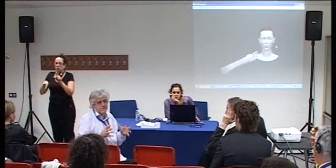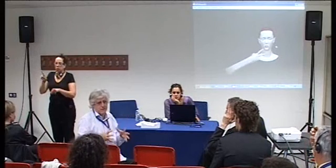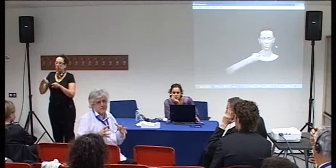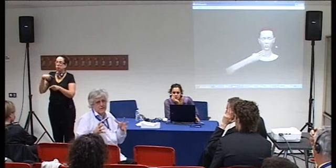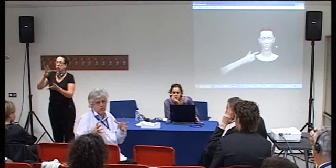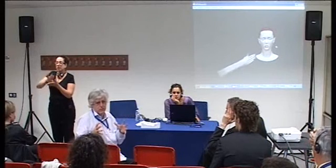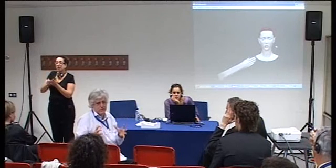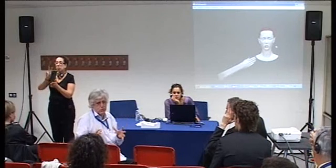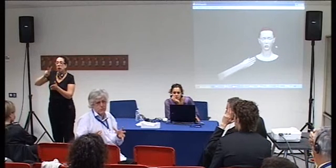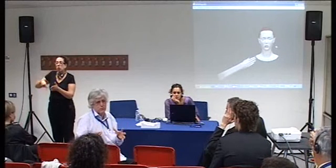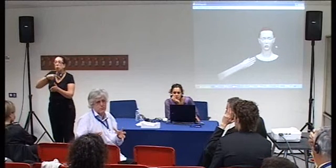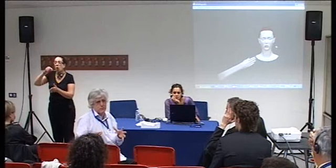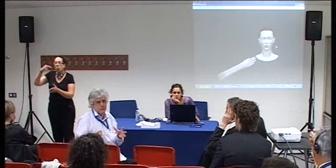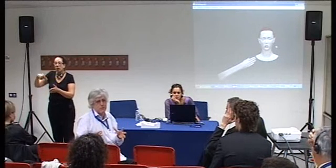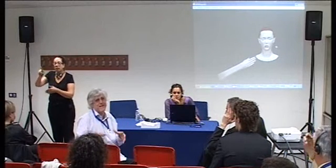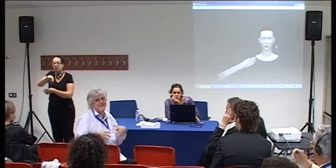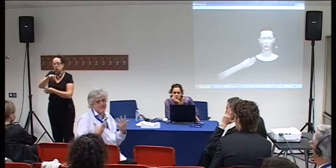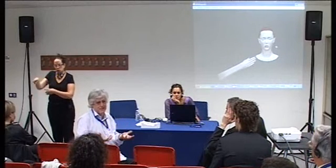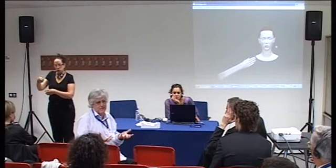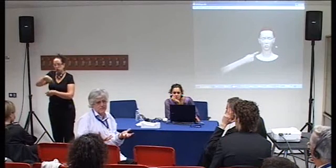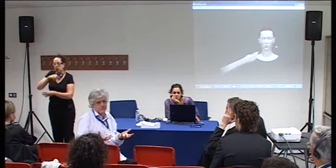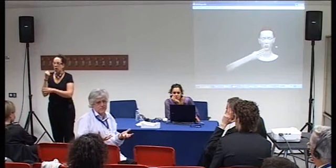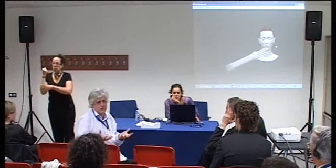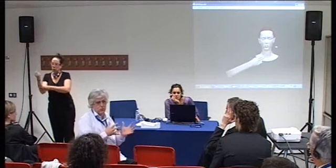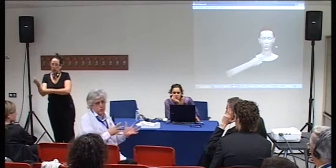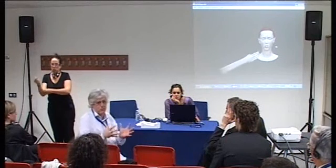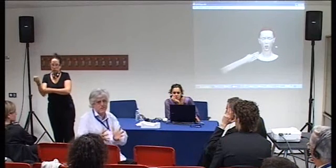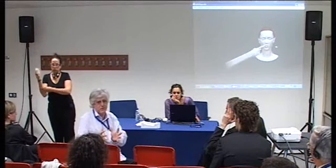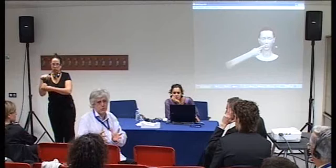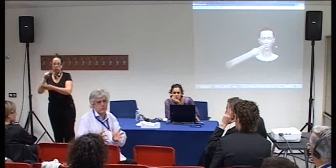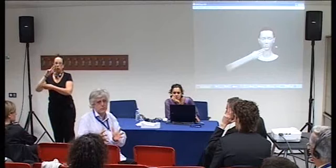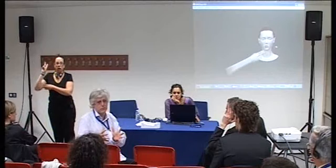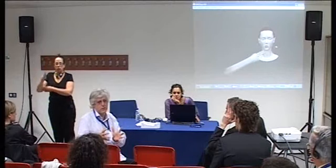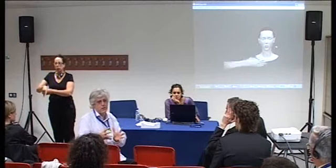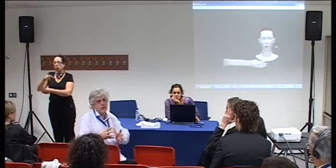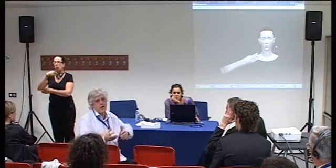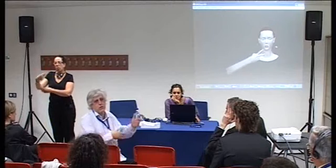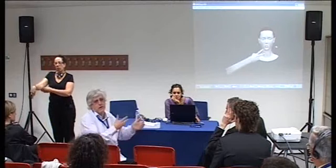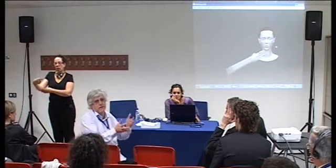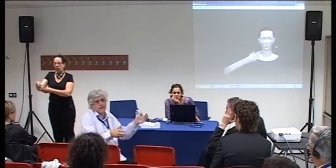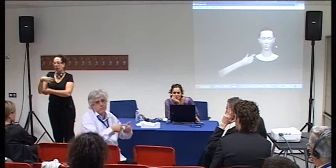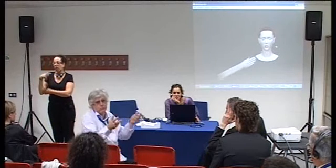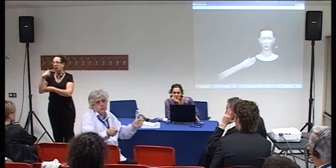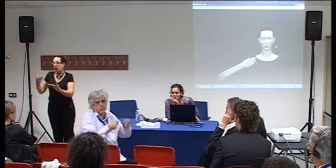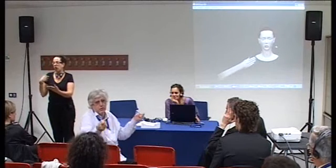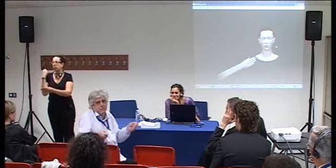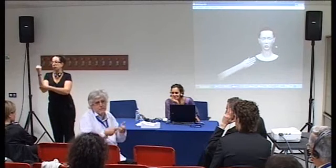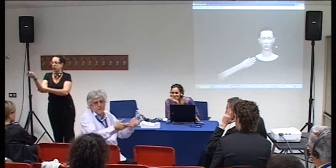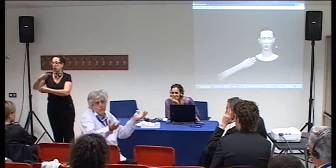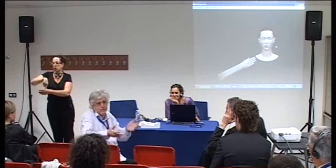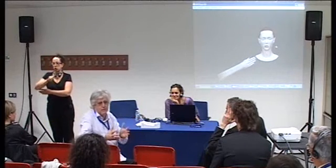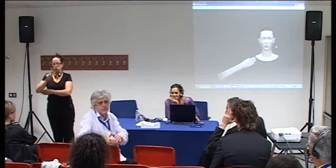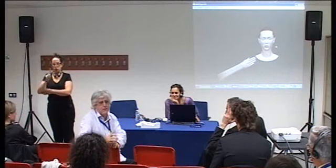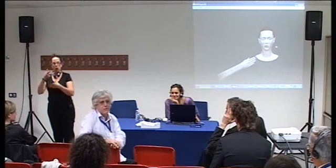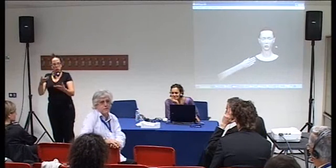yes. We are based upon existing voice recognition system. We have not developed